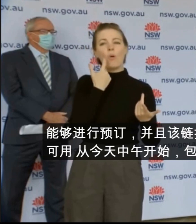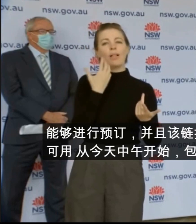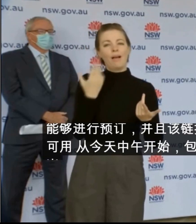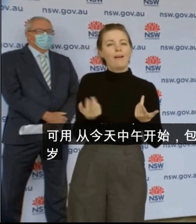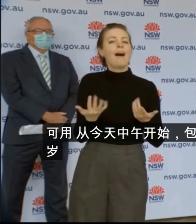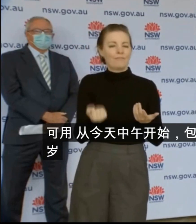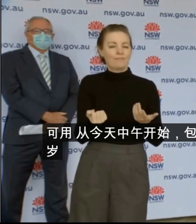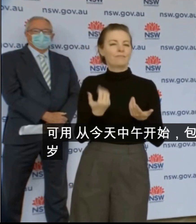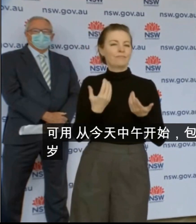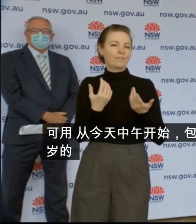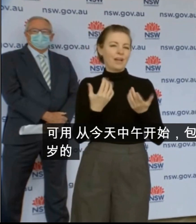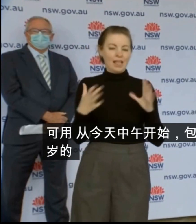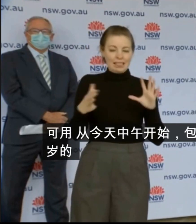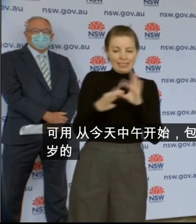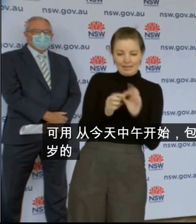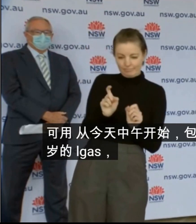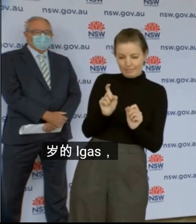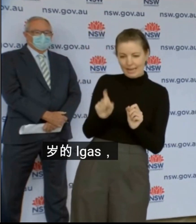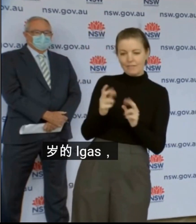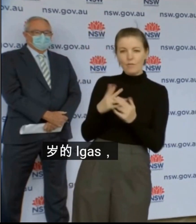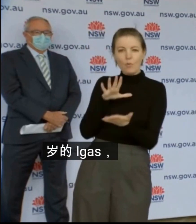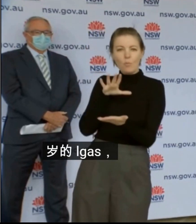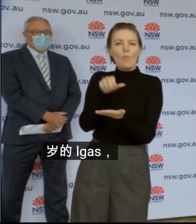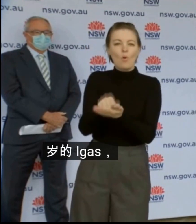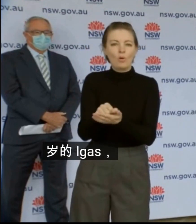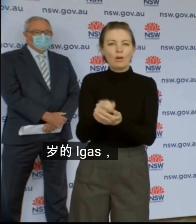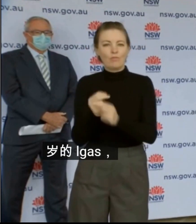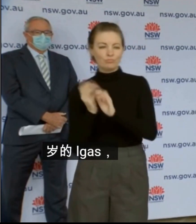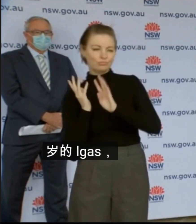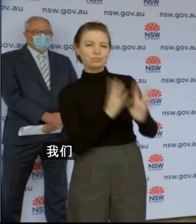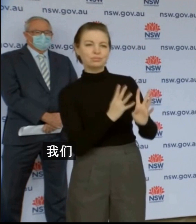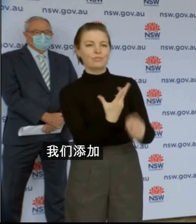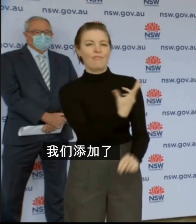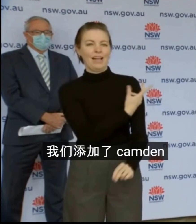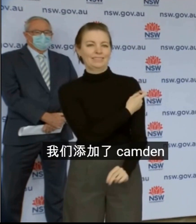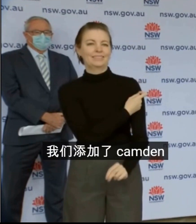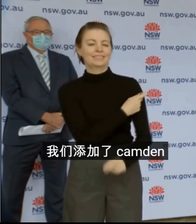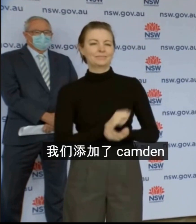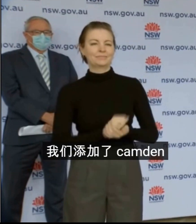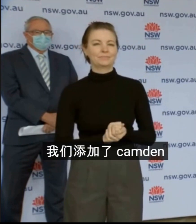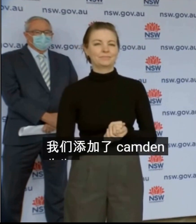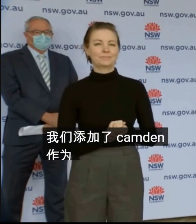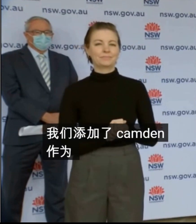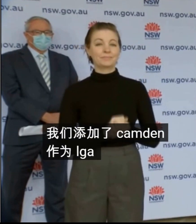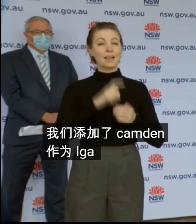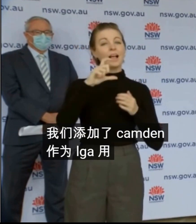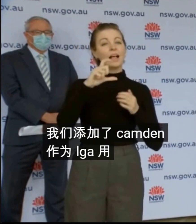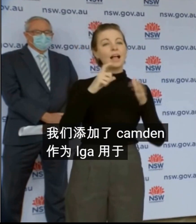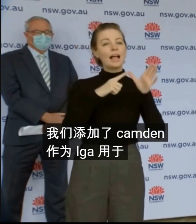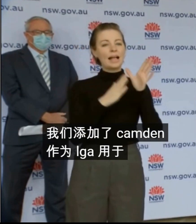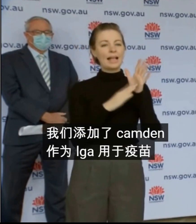16 to 49-year-olds more broadly in the LGAs from midday today. We've added Camden as